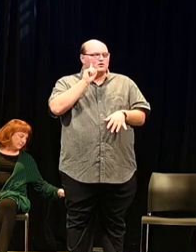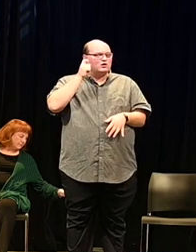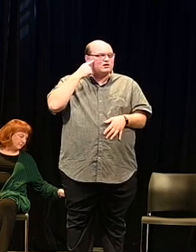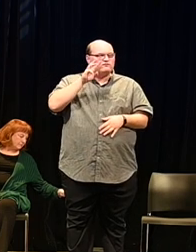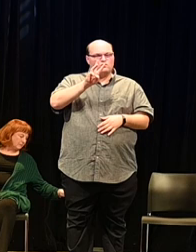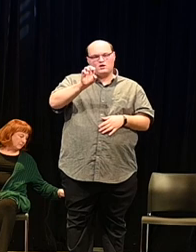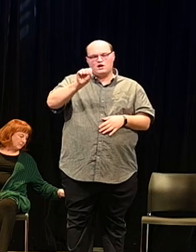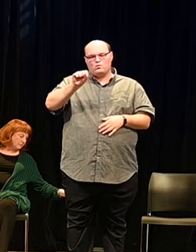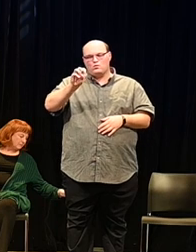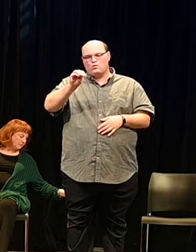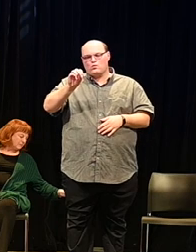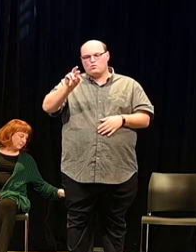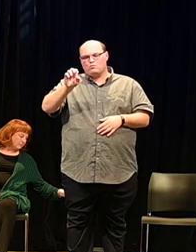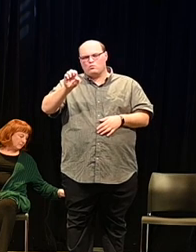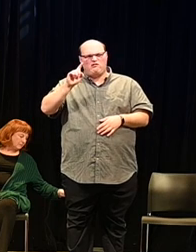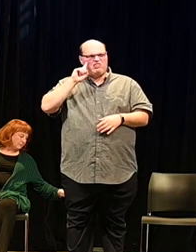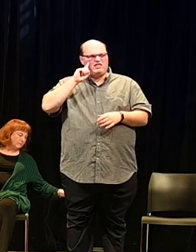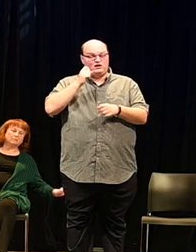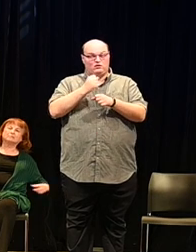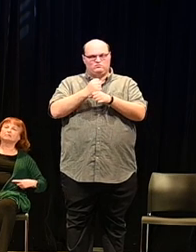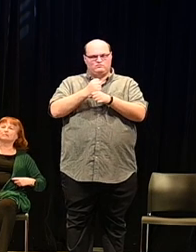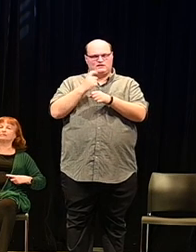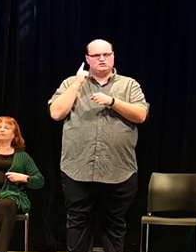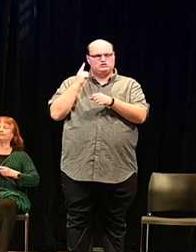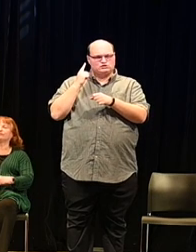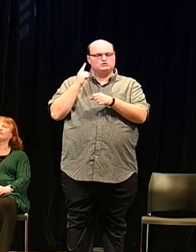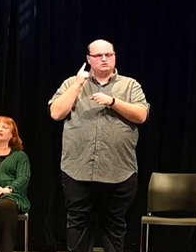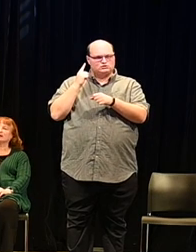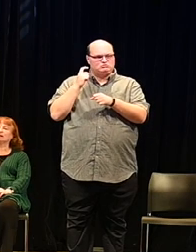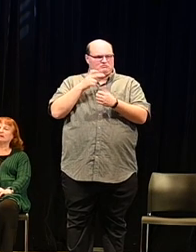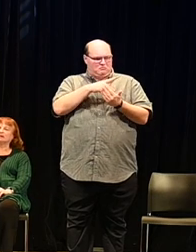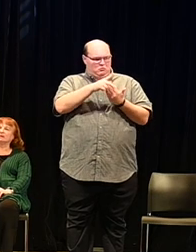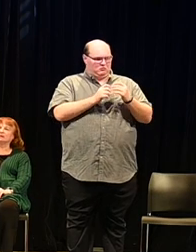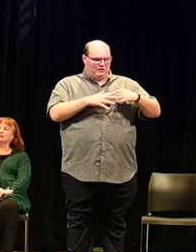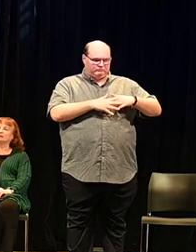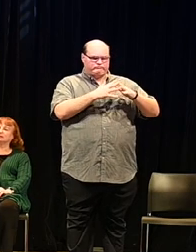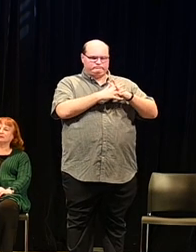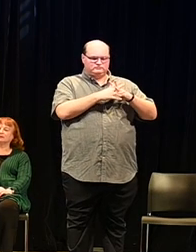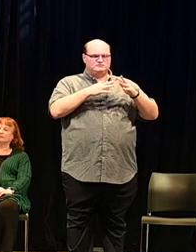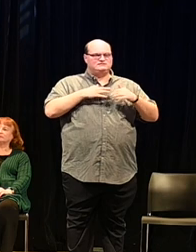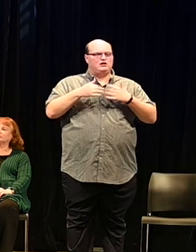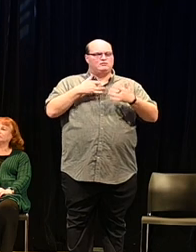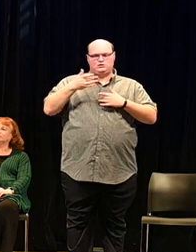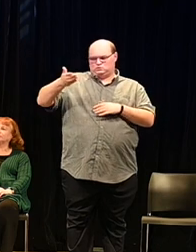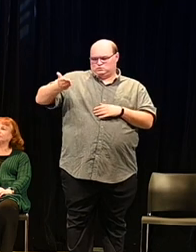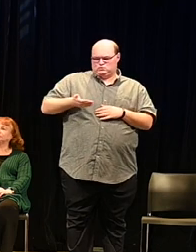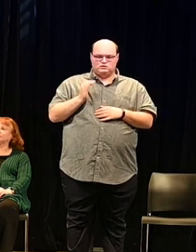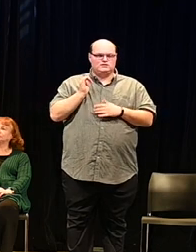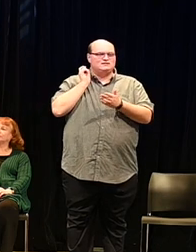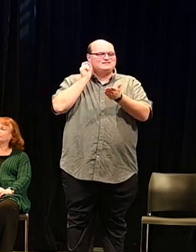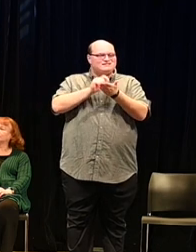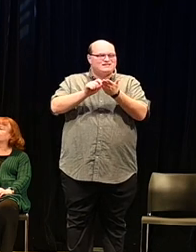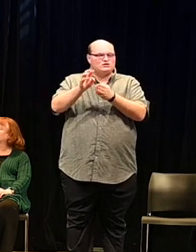Wes Moore just about a year ago. And I get the privilege now of introducing to you the Secretary